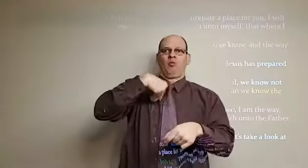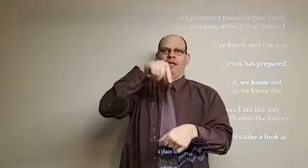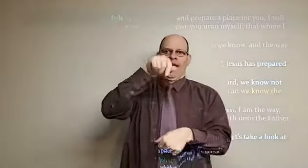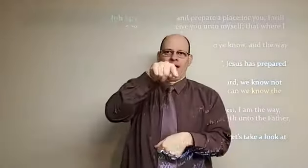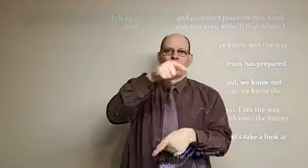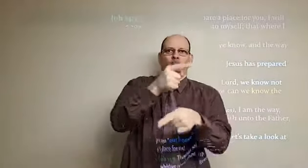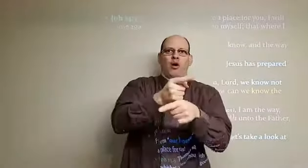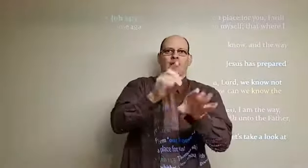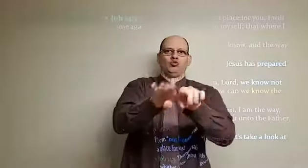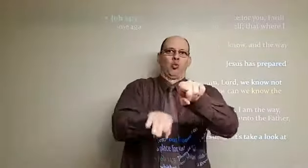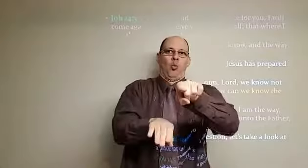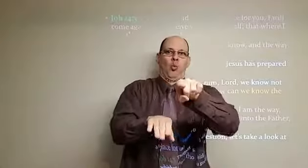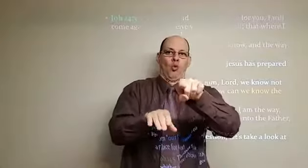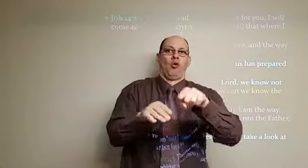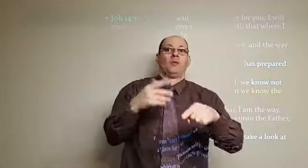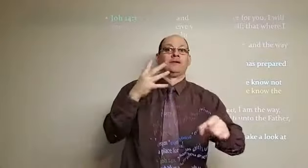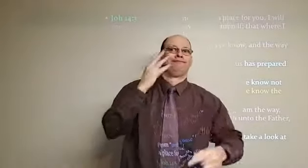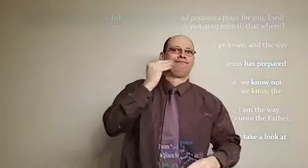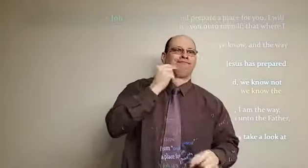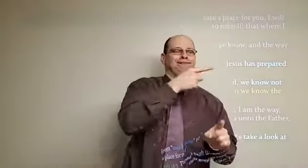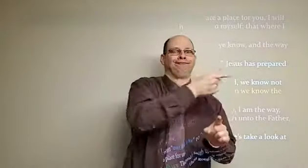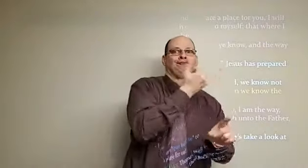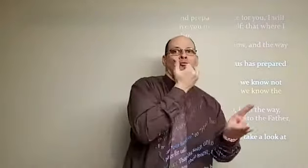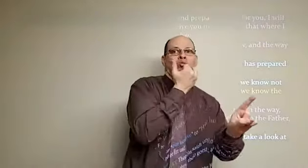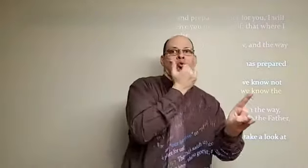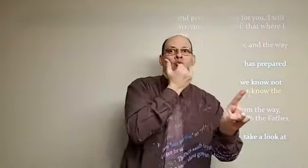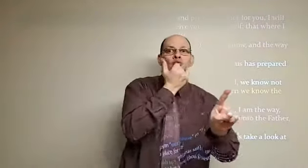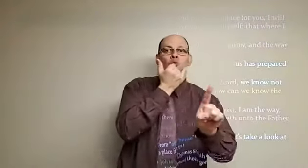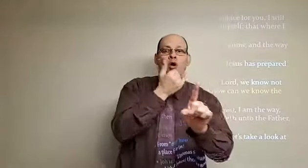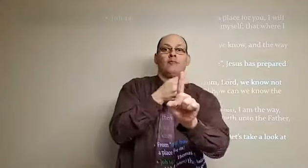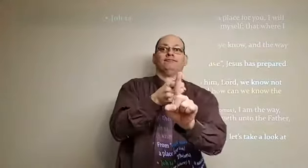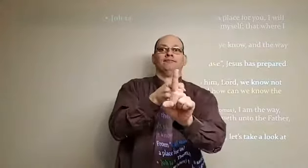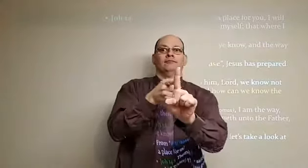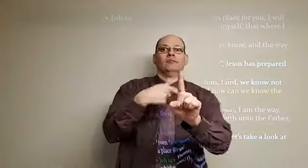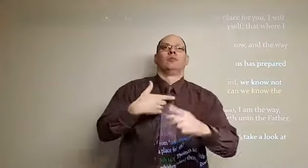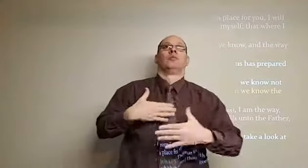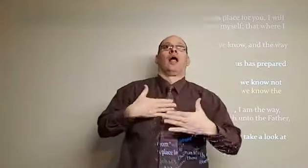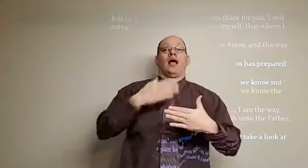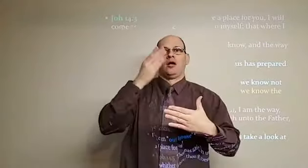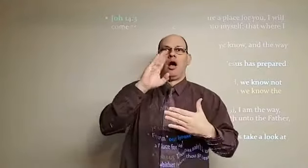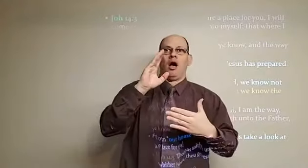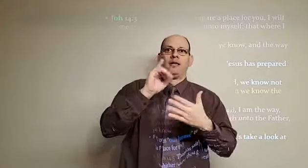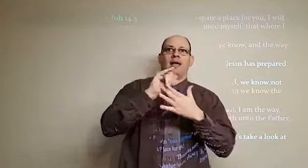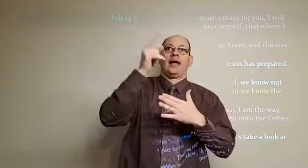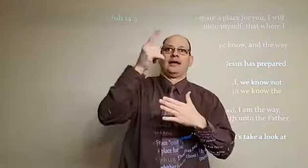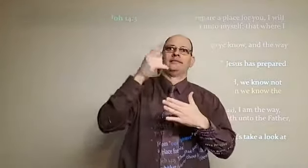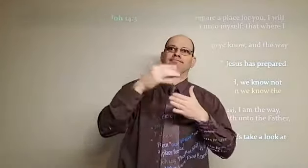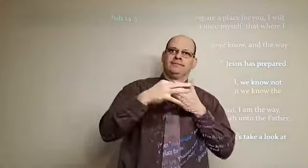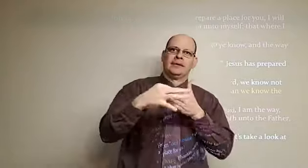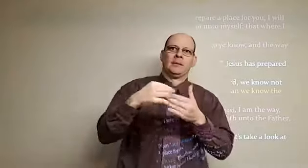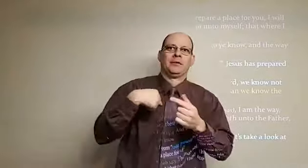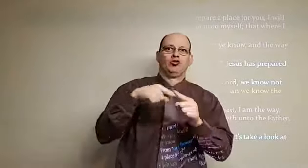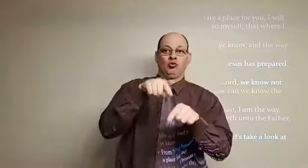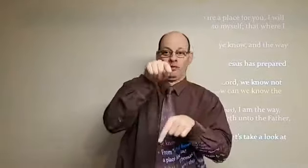the truth and revelation and so I encourage you to find that right door and I am thankful that God